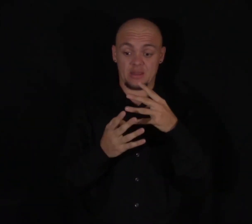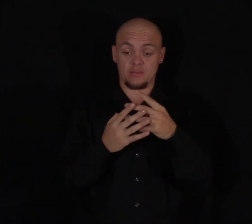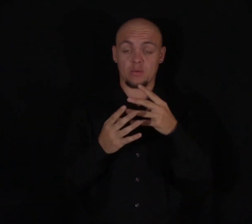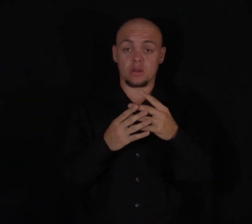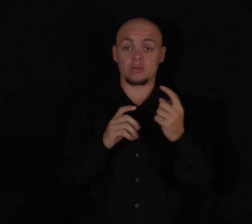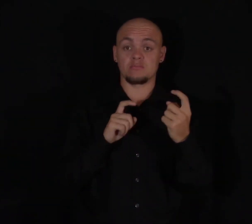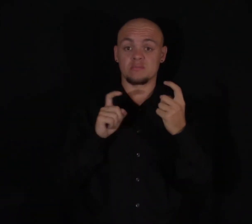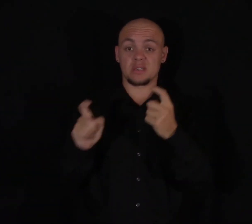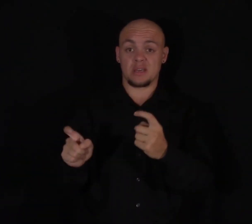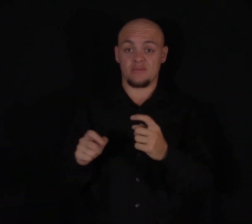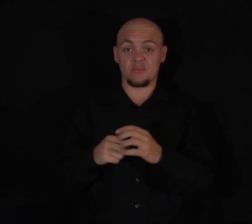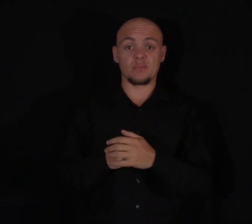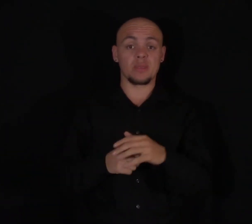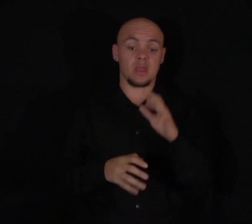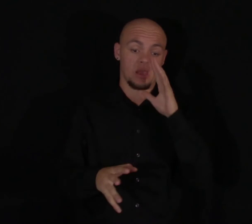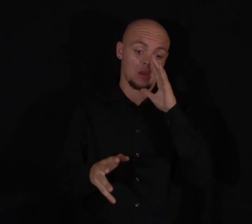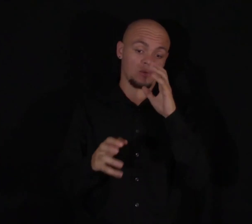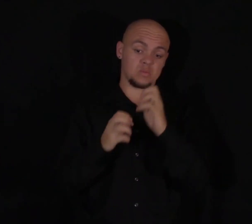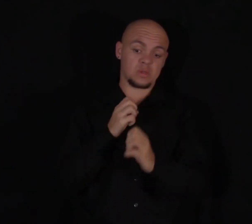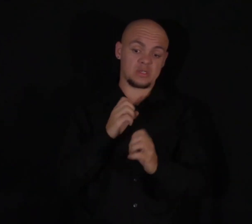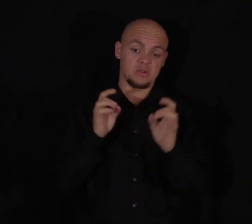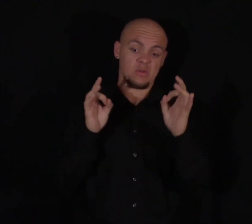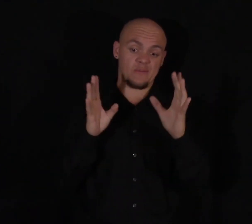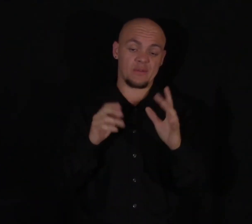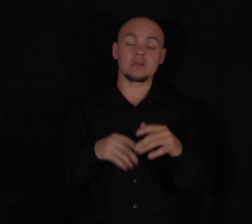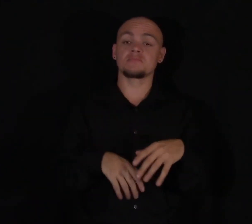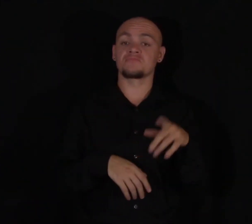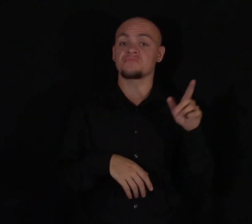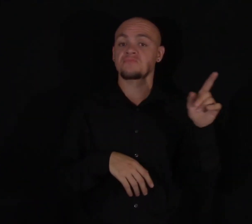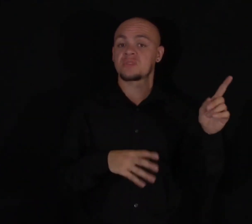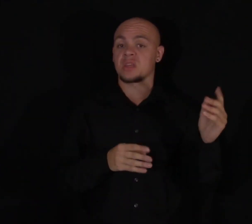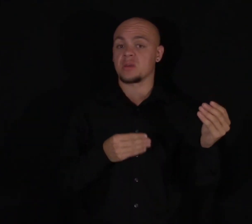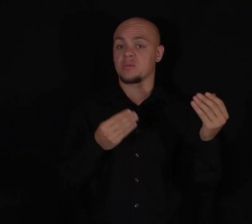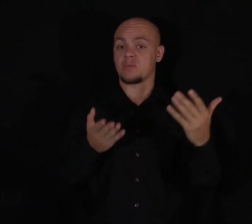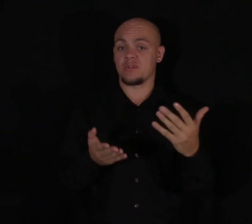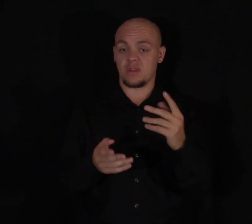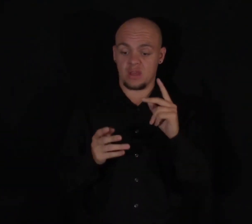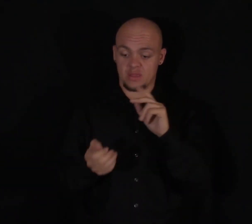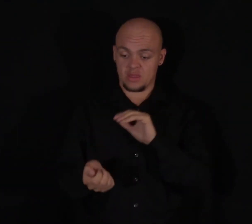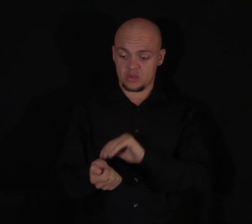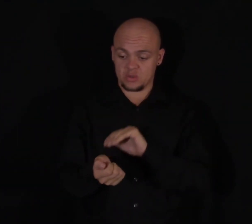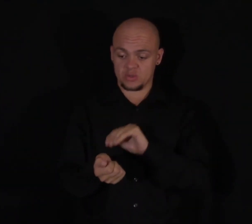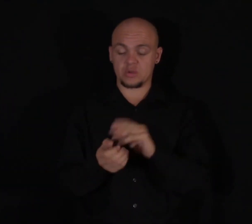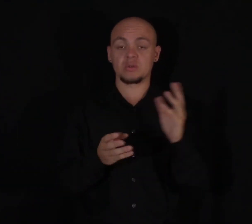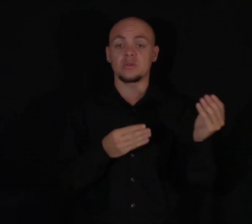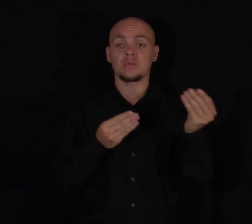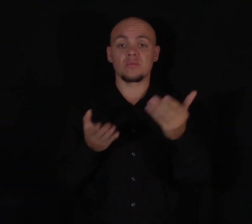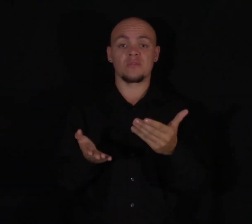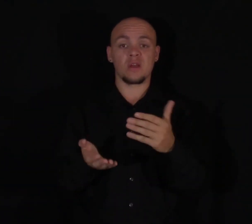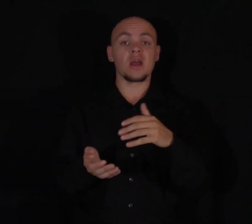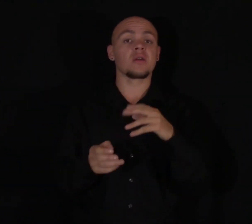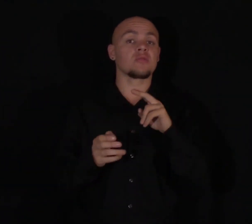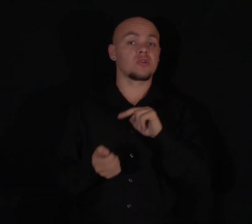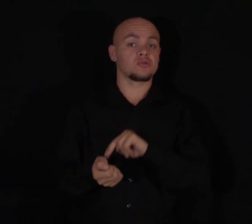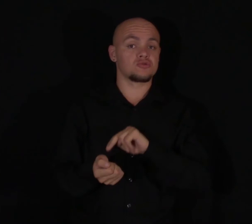the best. And it was he who had provided a physician and a nurse. It is true he seldom came to see